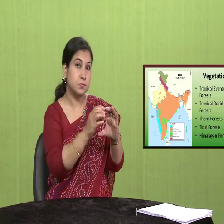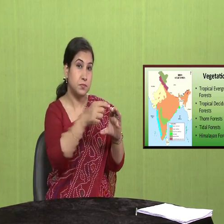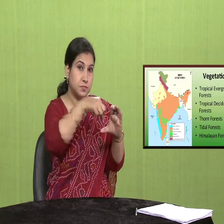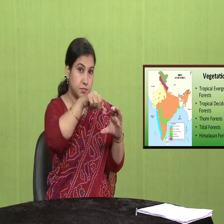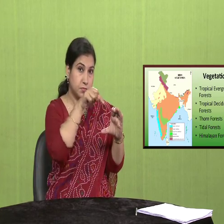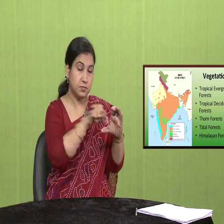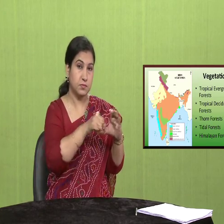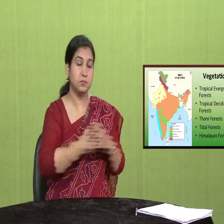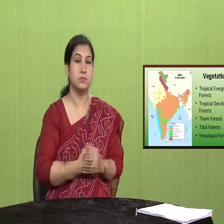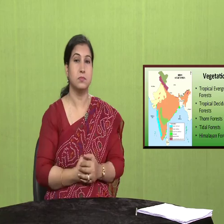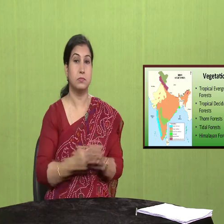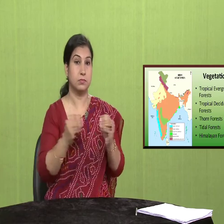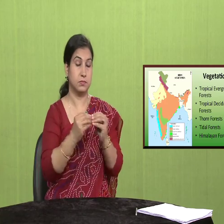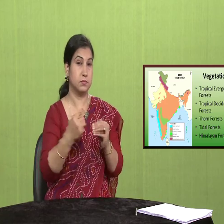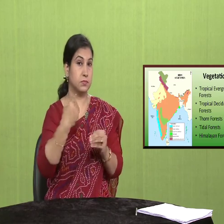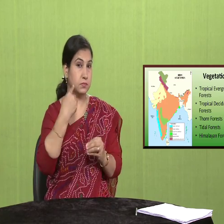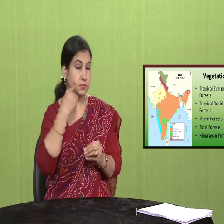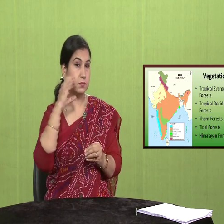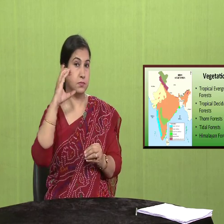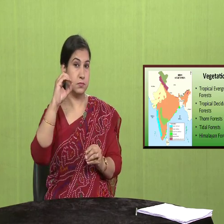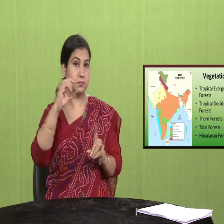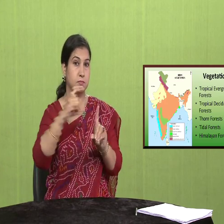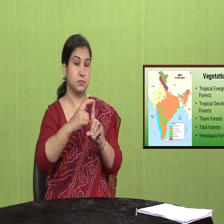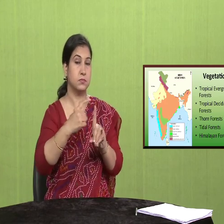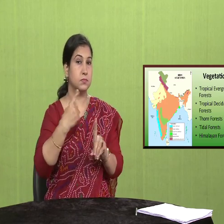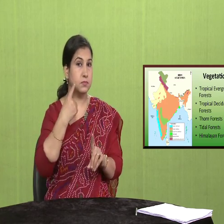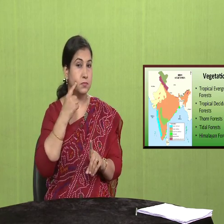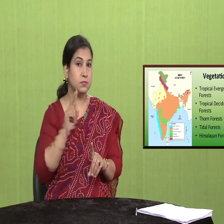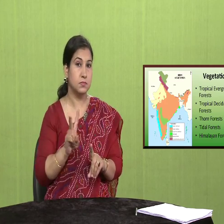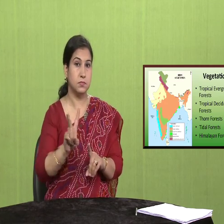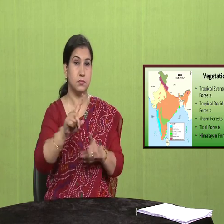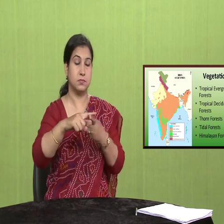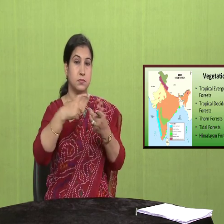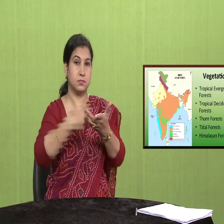biodiversity is vegetation.